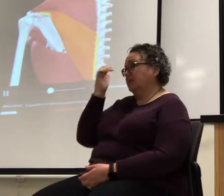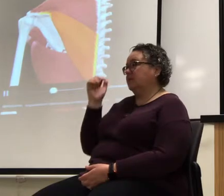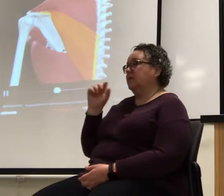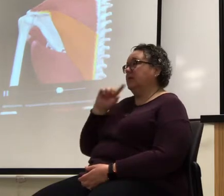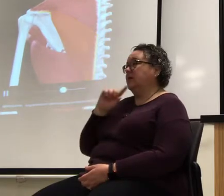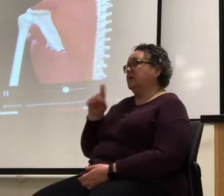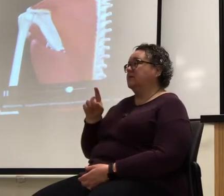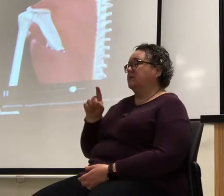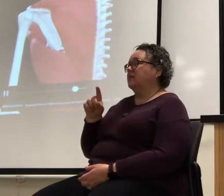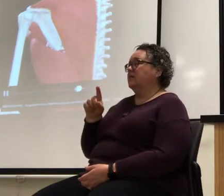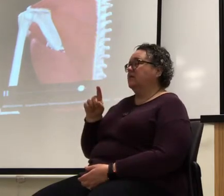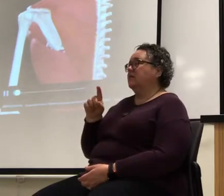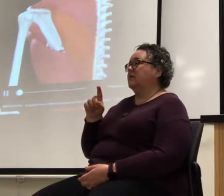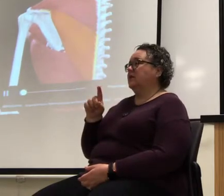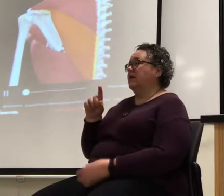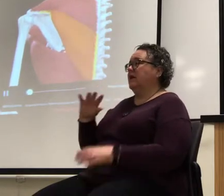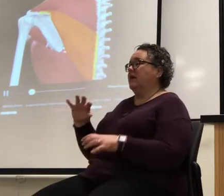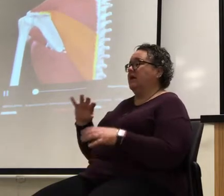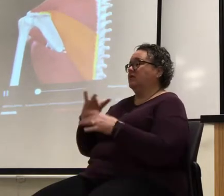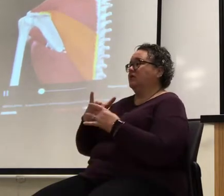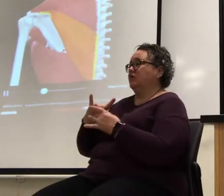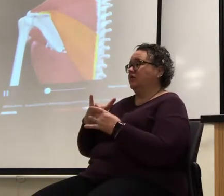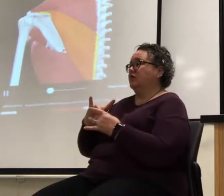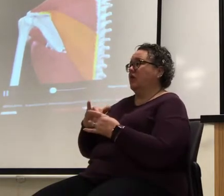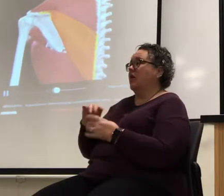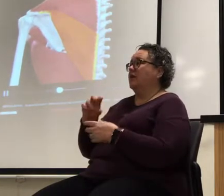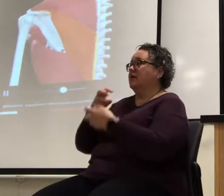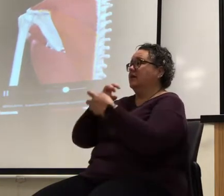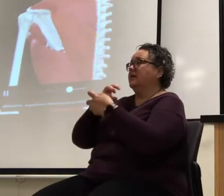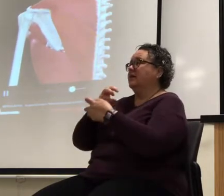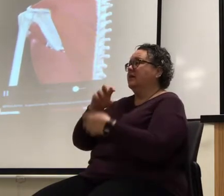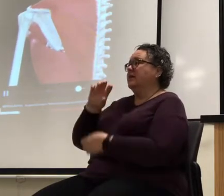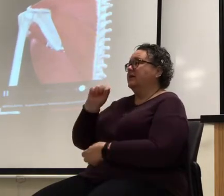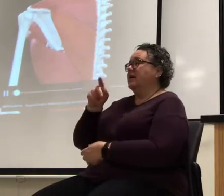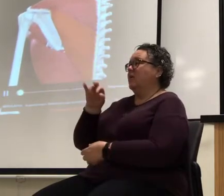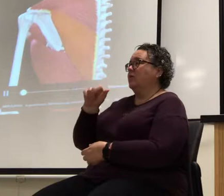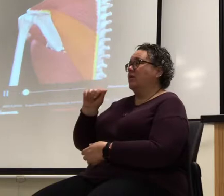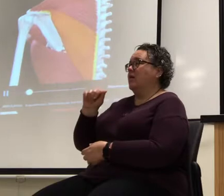is, it inserts on scapular spine as well.